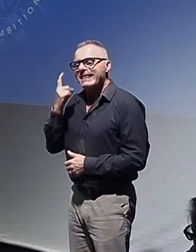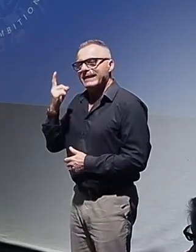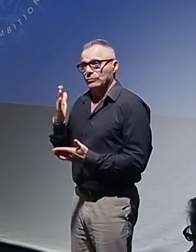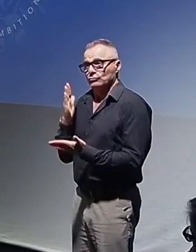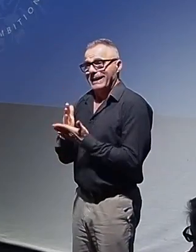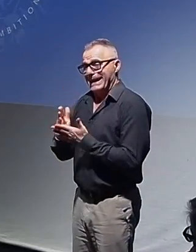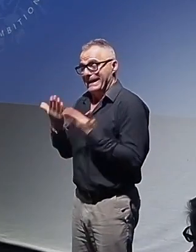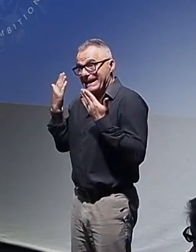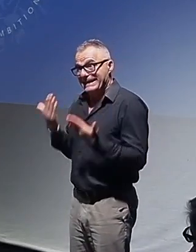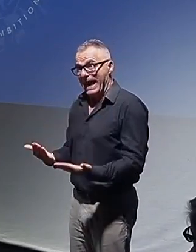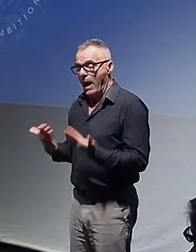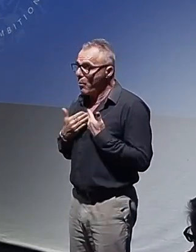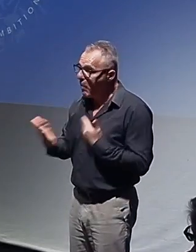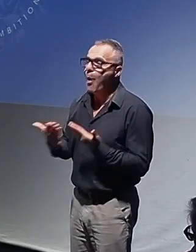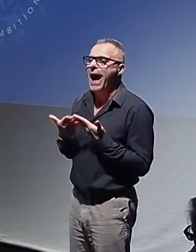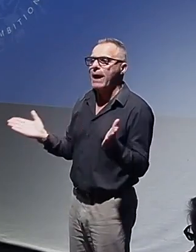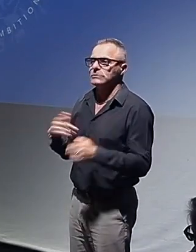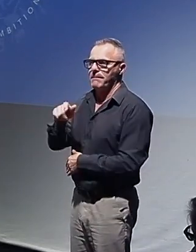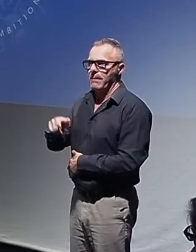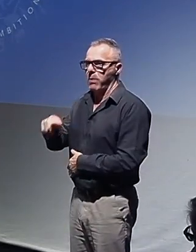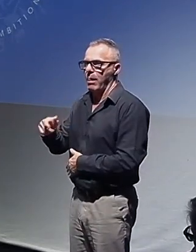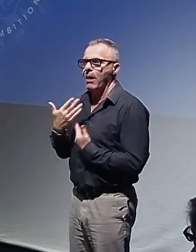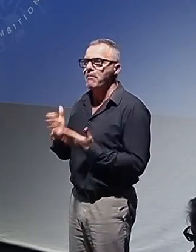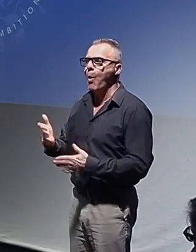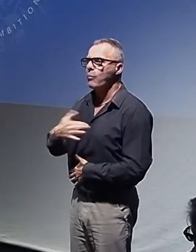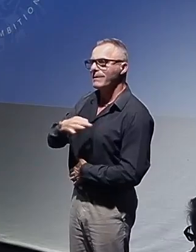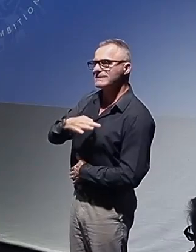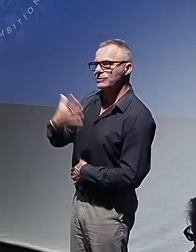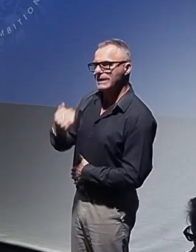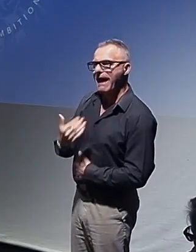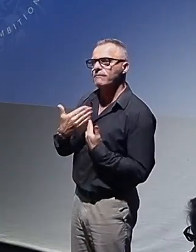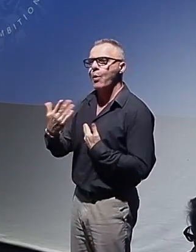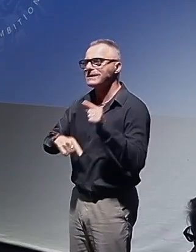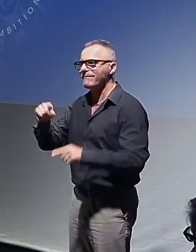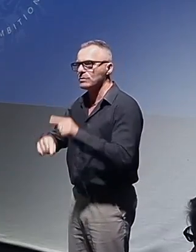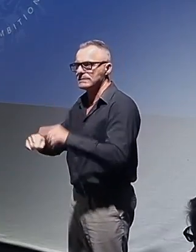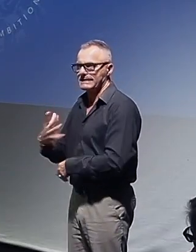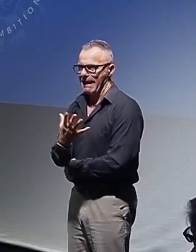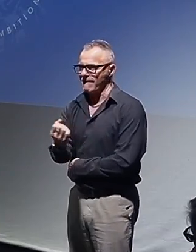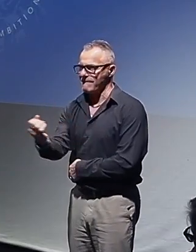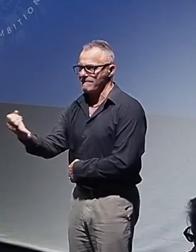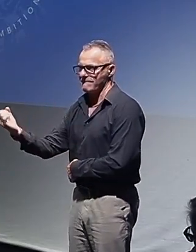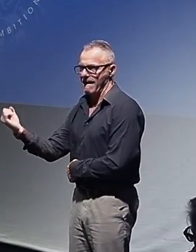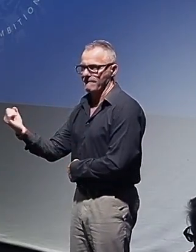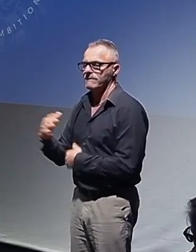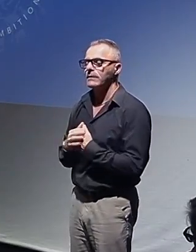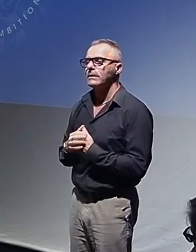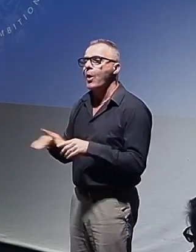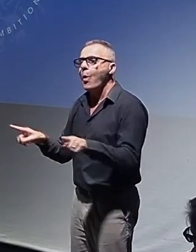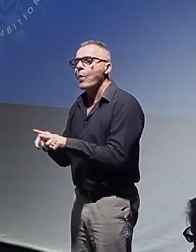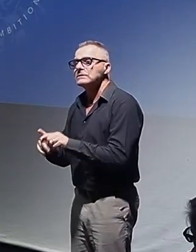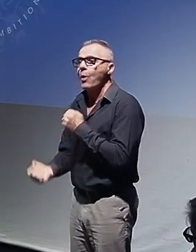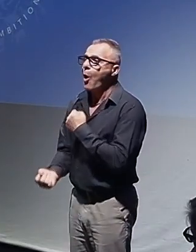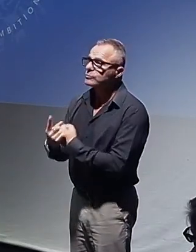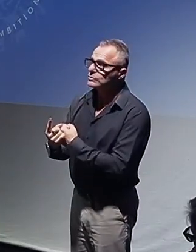got more out people, and we've got more representation and more diversity. I think we're also having the opportunity to